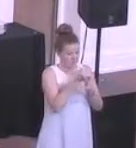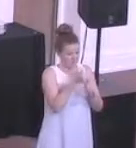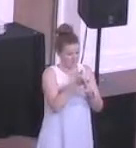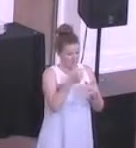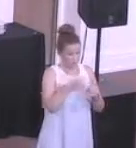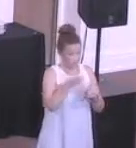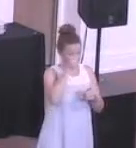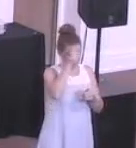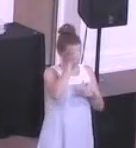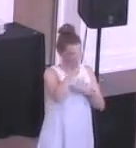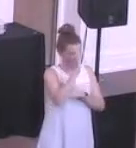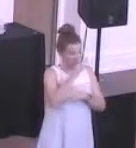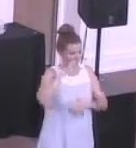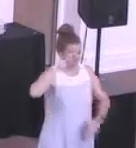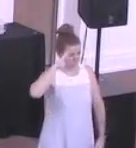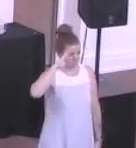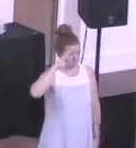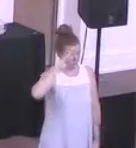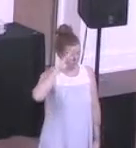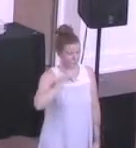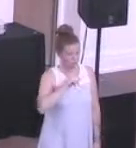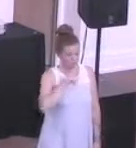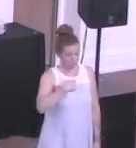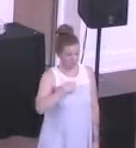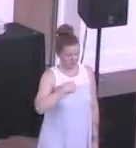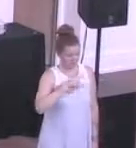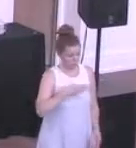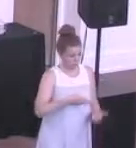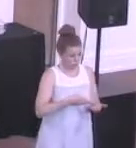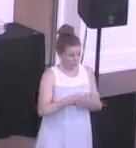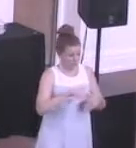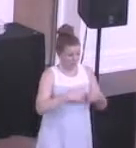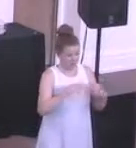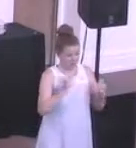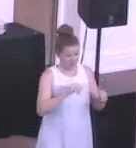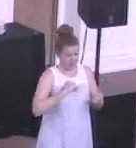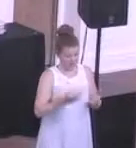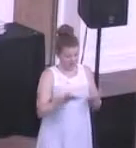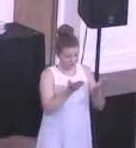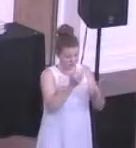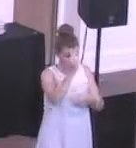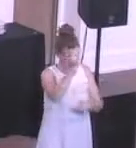true submission. He's saying, this is really me. How can I serve you?